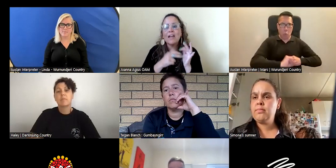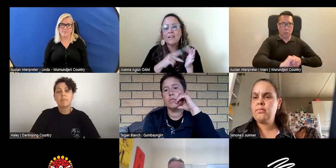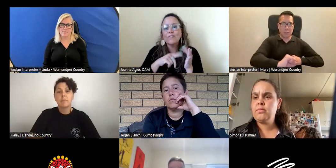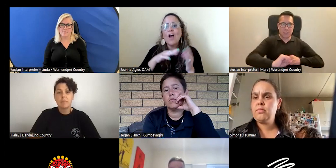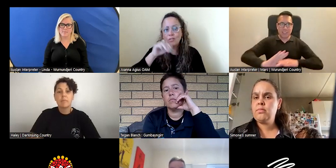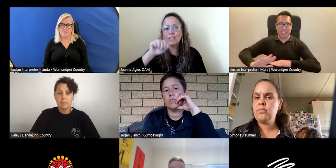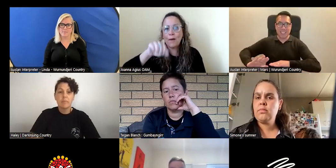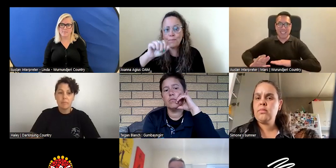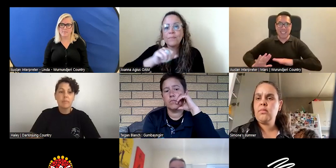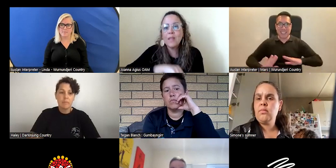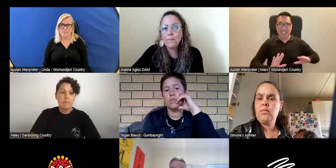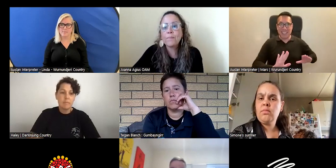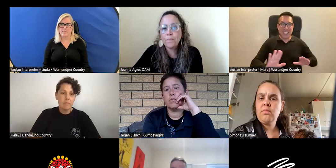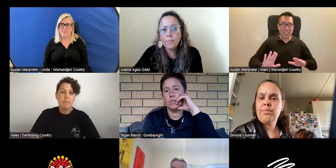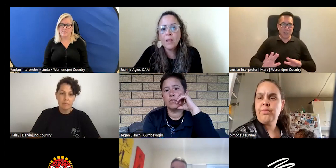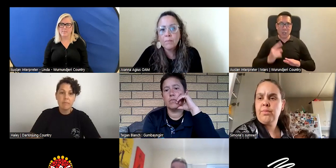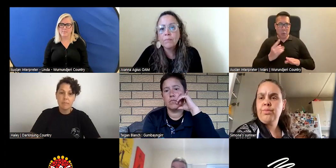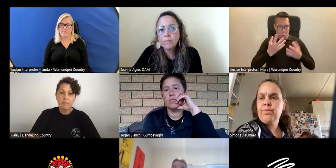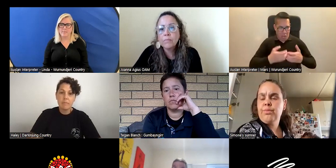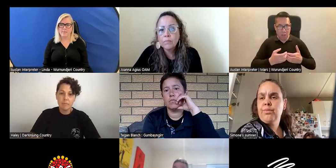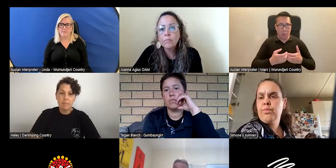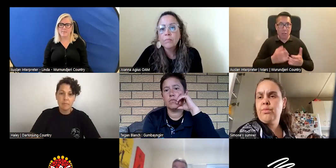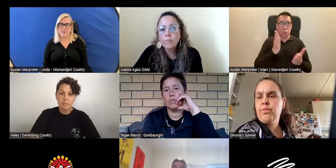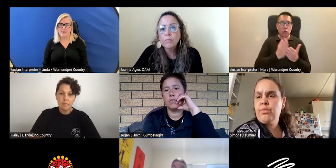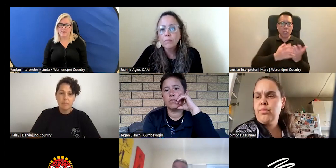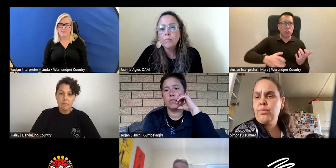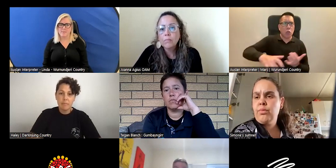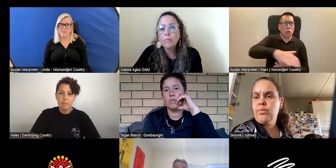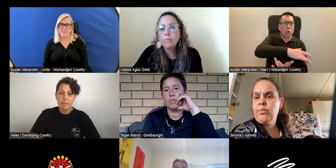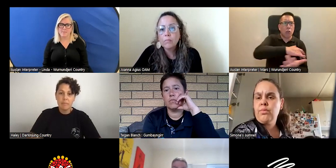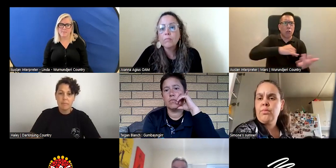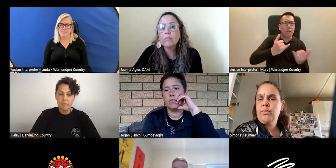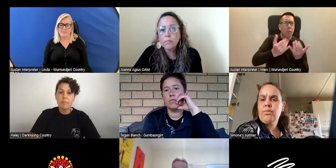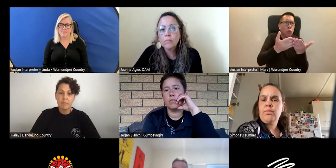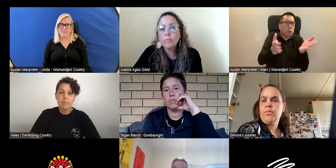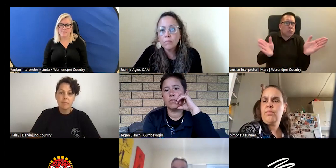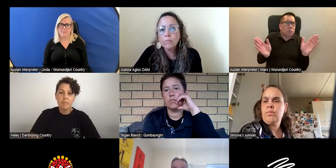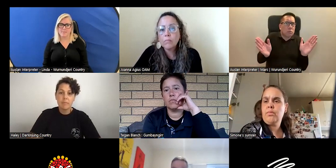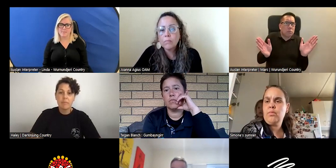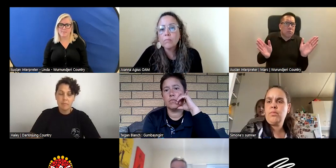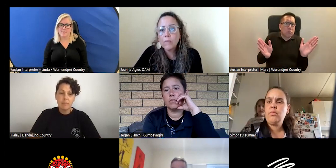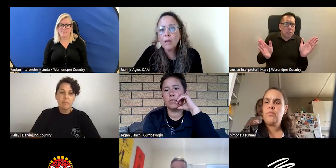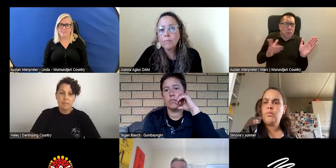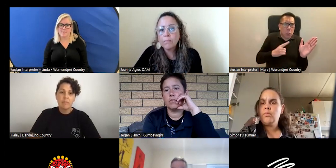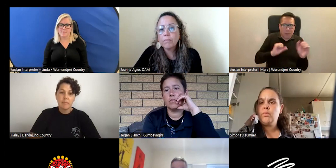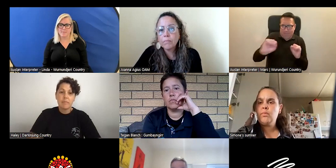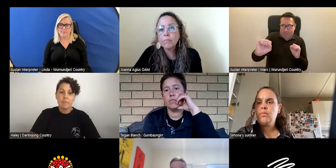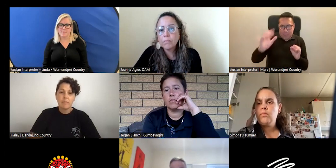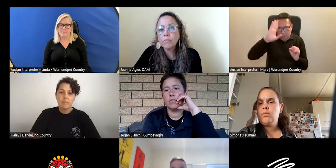direct around who does what on his country. This was very social, very broad about, you know, we're all experiencing some